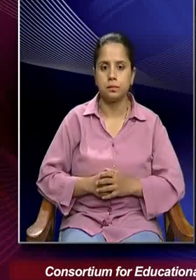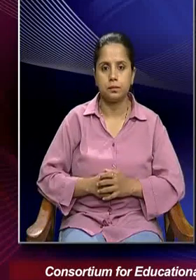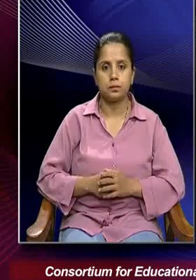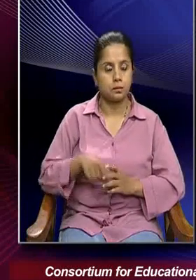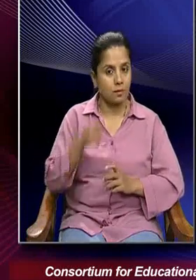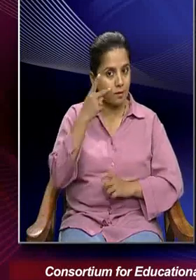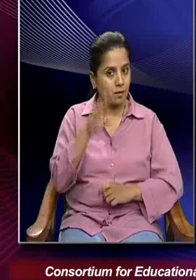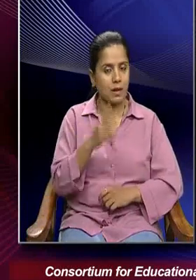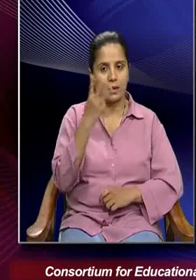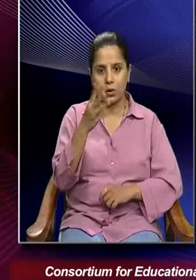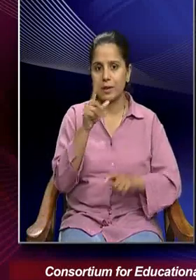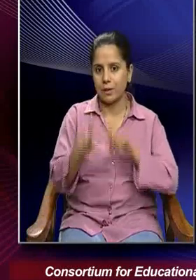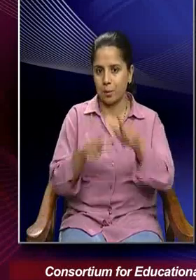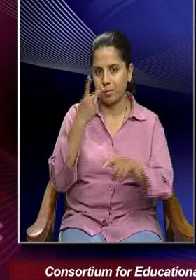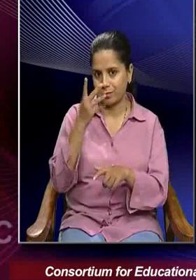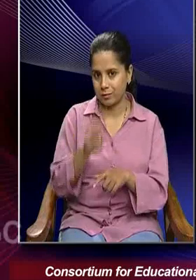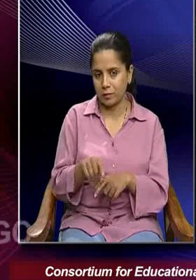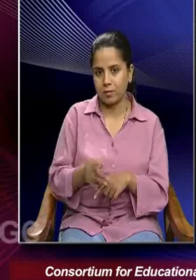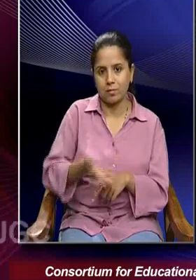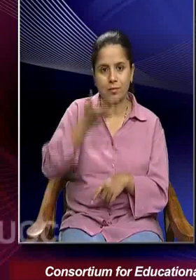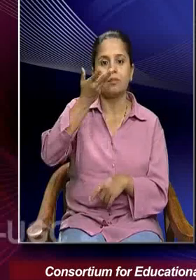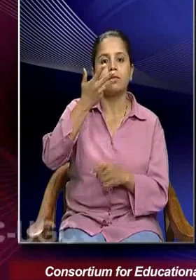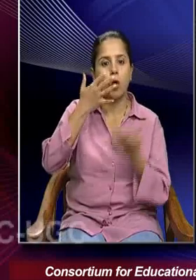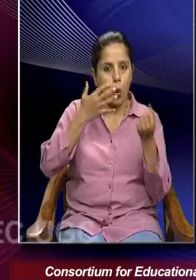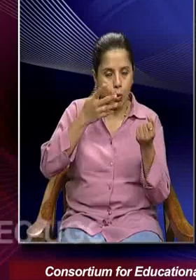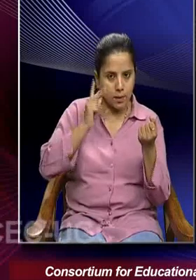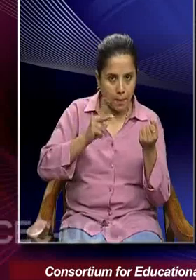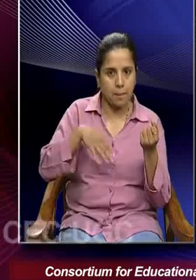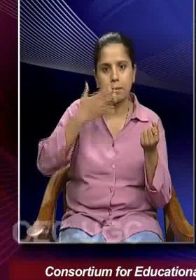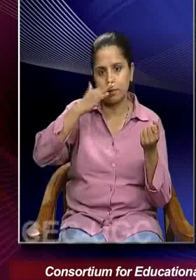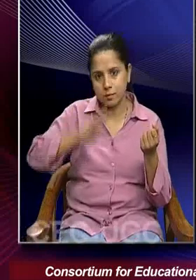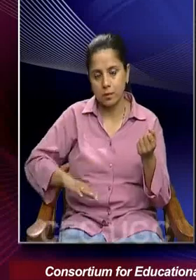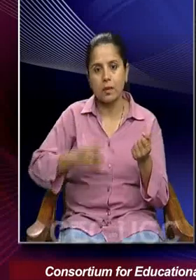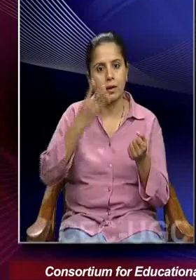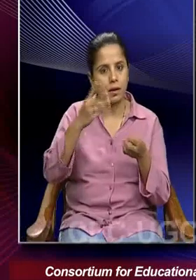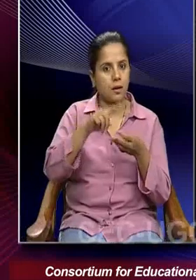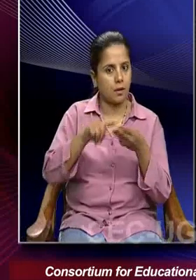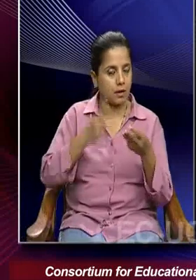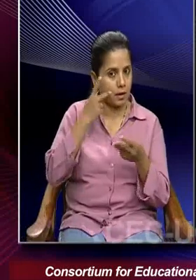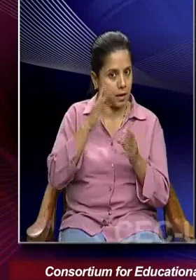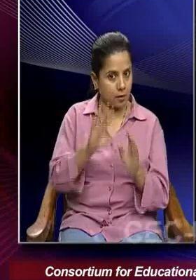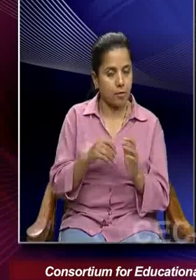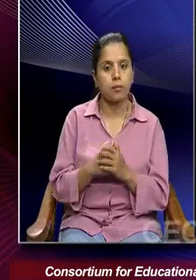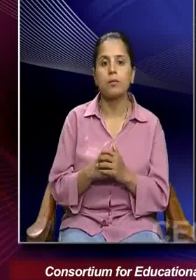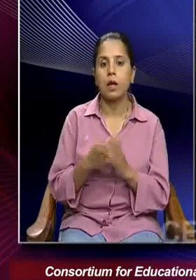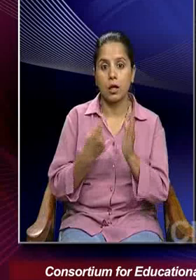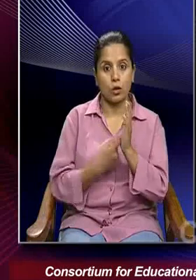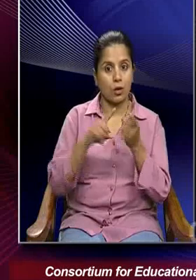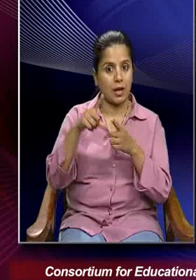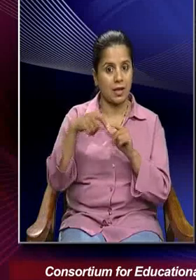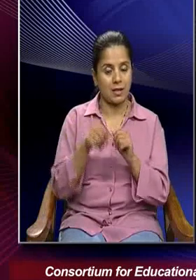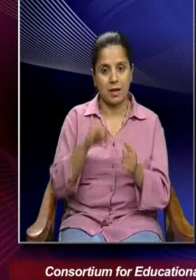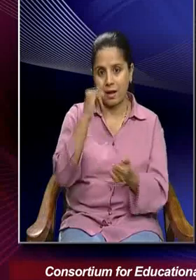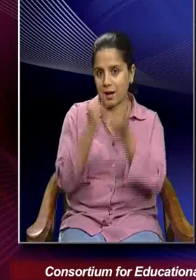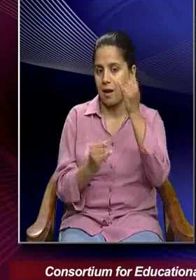So these 3 steps are Purak, which is inhaling, Kumbhaka, which is retention, and Rechak, which is